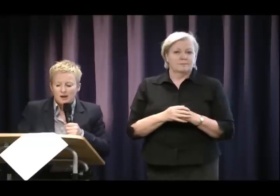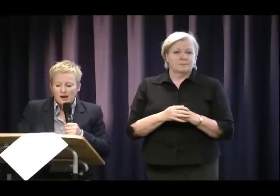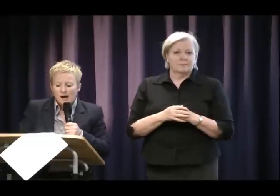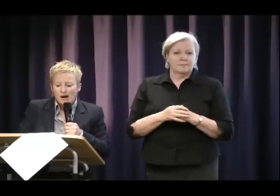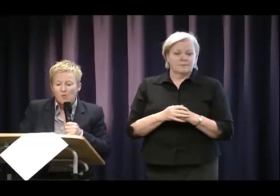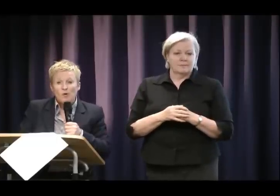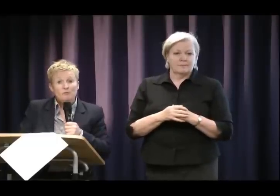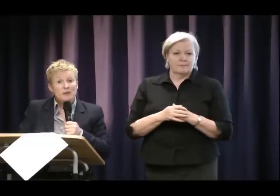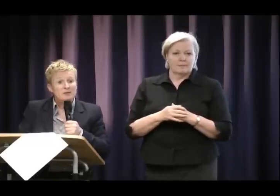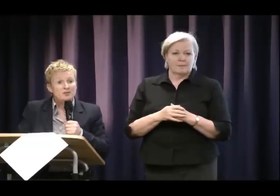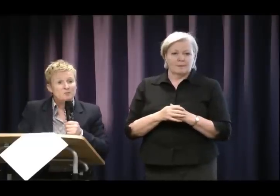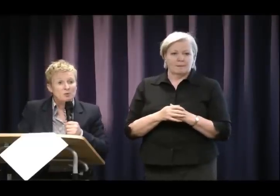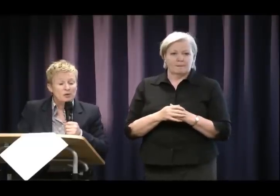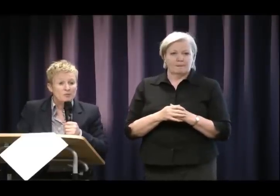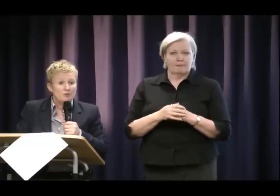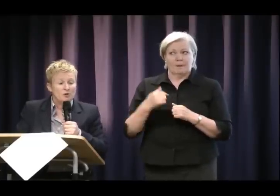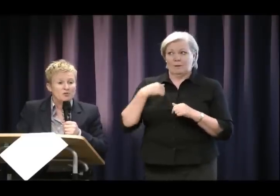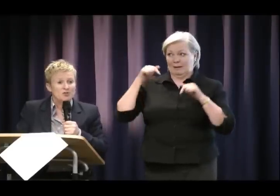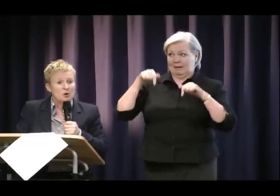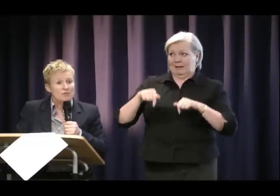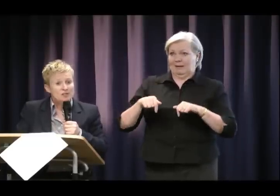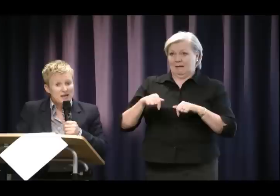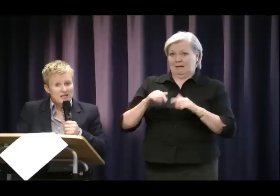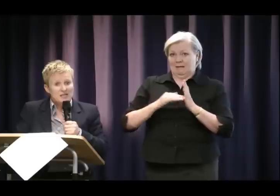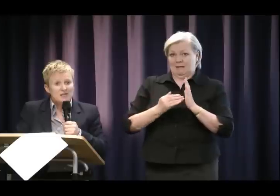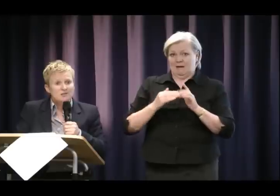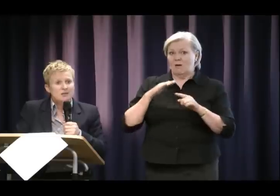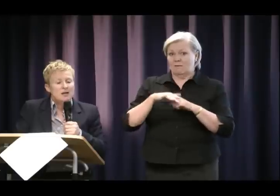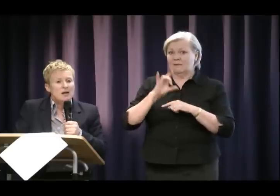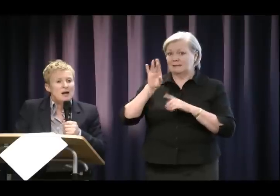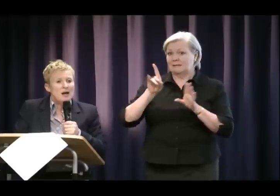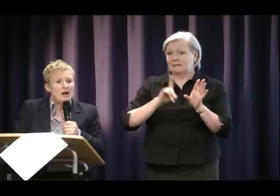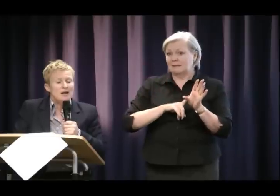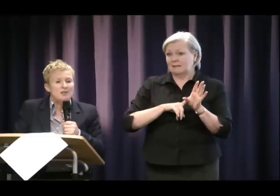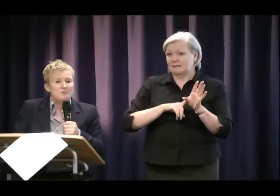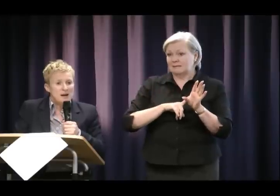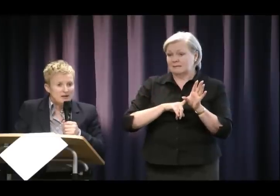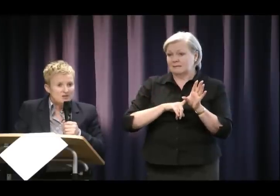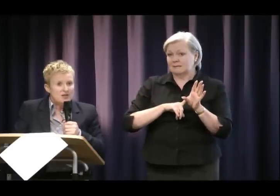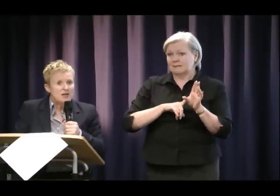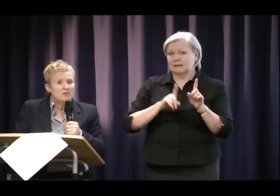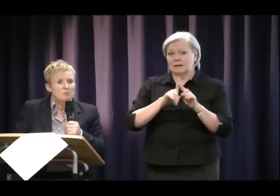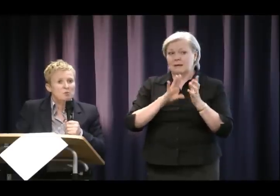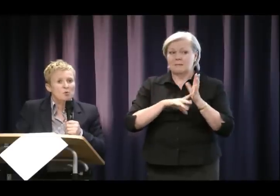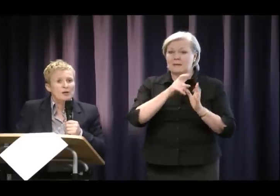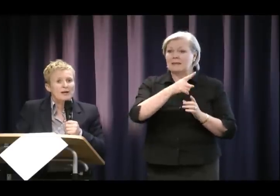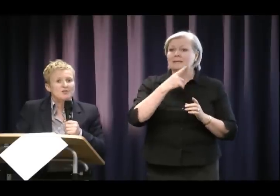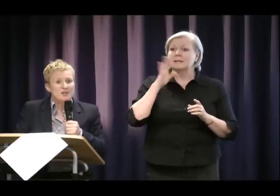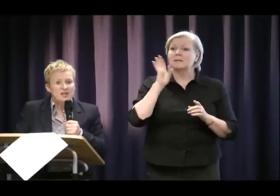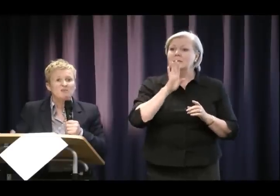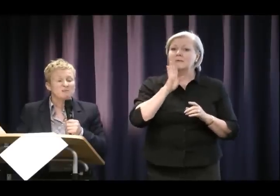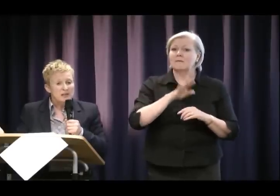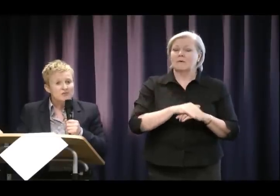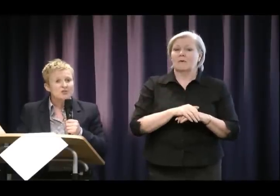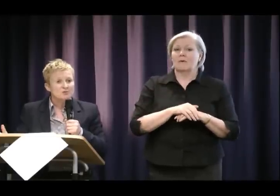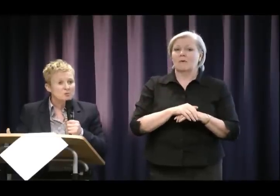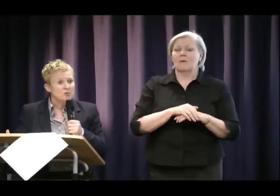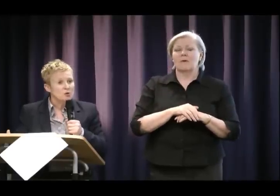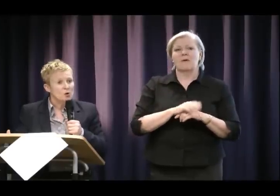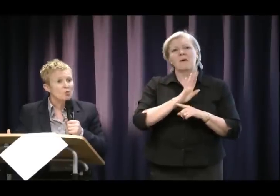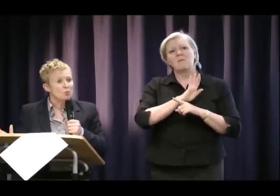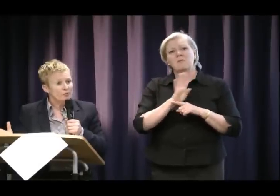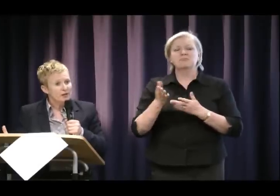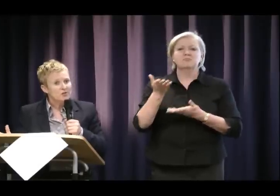services. We've been in this building for just over 10 years, and as Max said, the board has said,